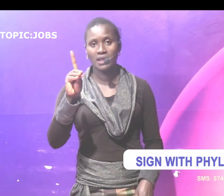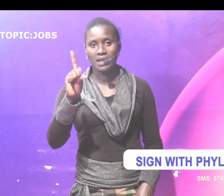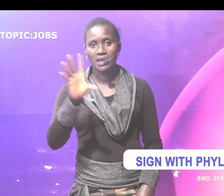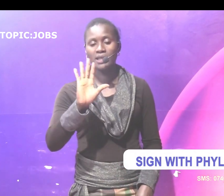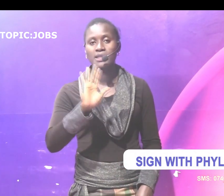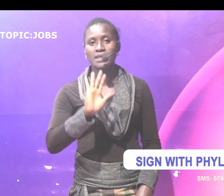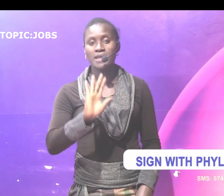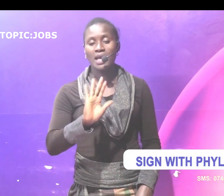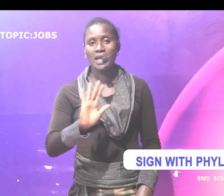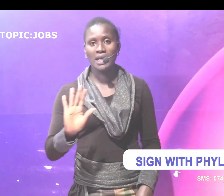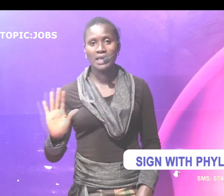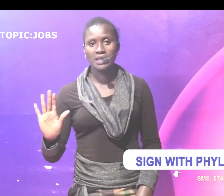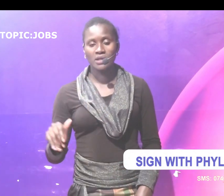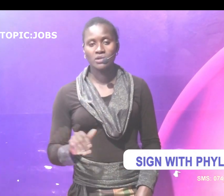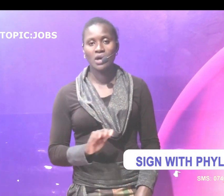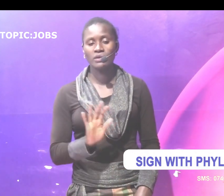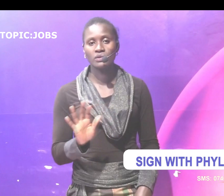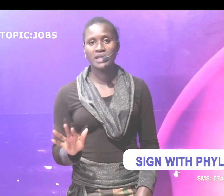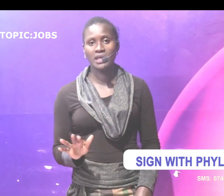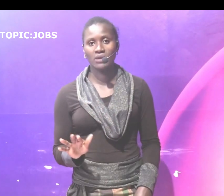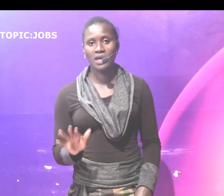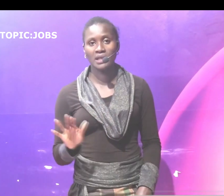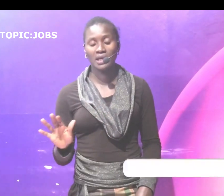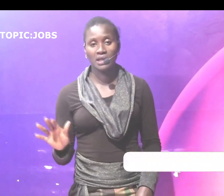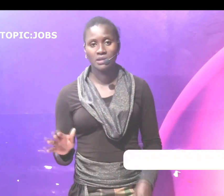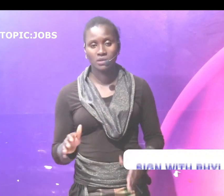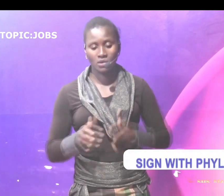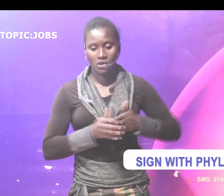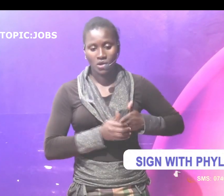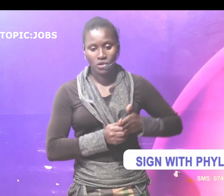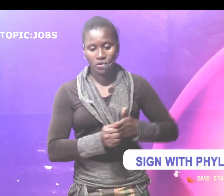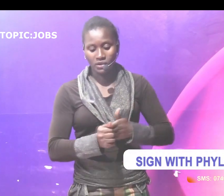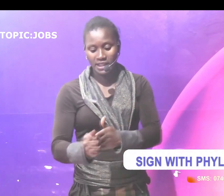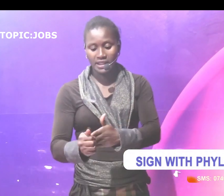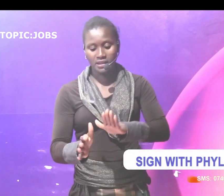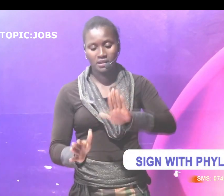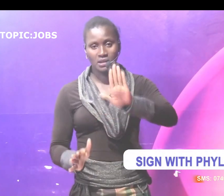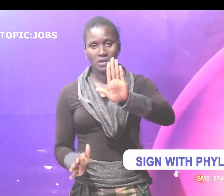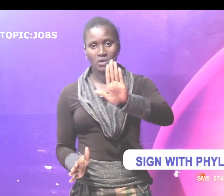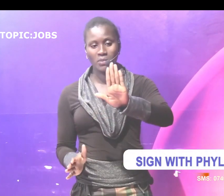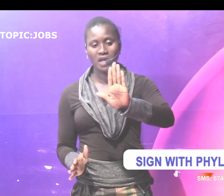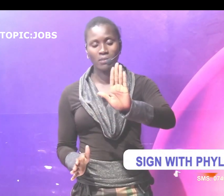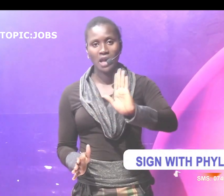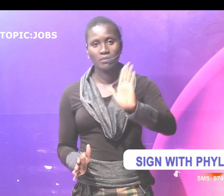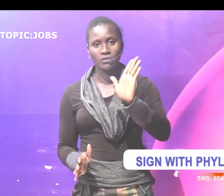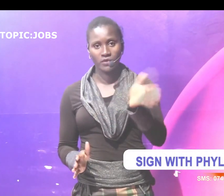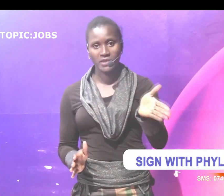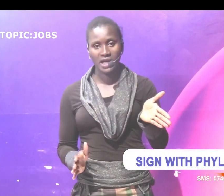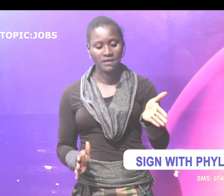This is lead. So how do we sign the word lead? So you lead. Open palm from the other